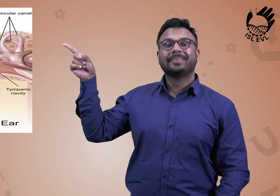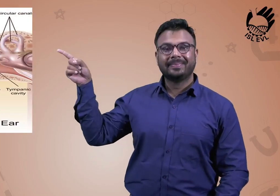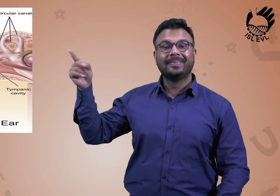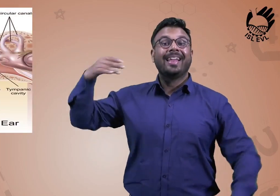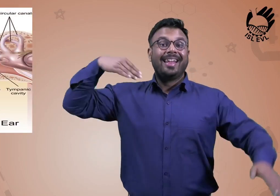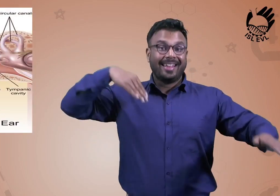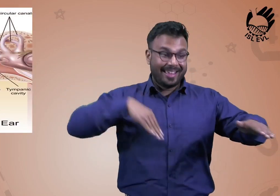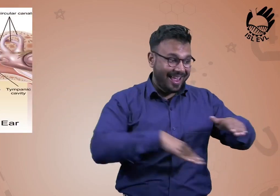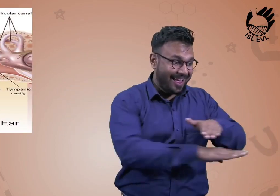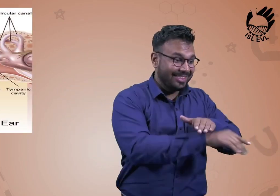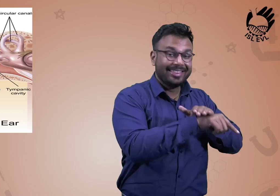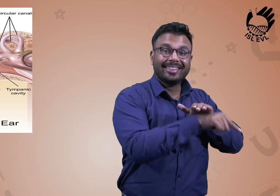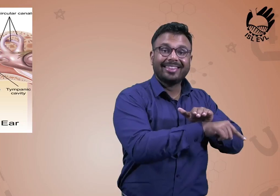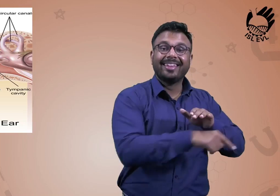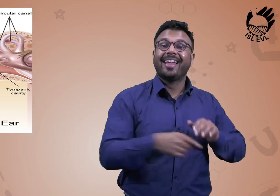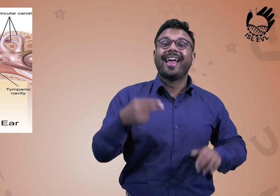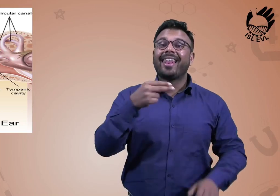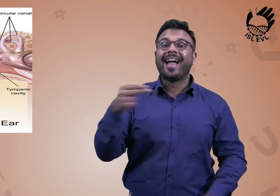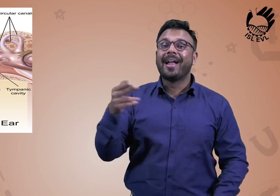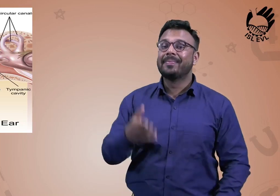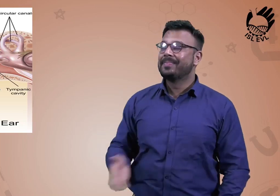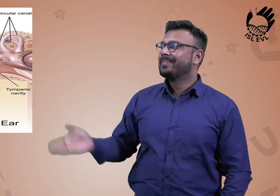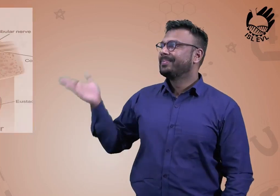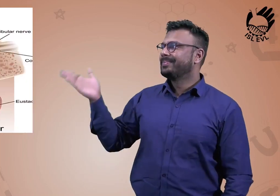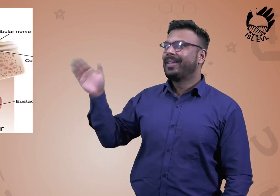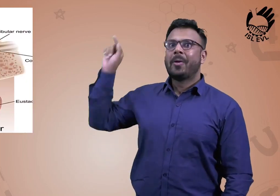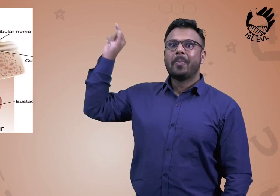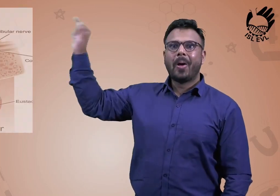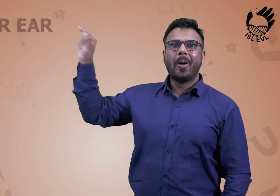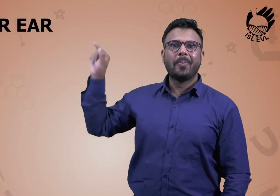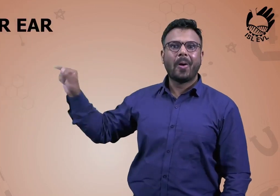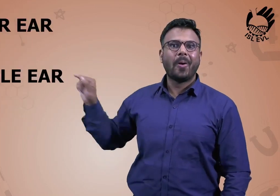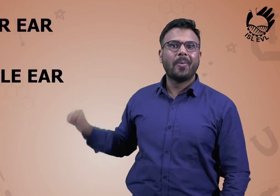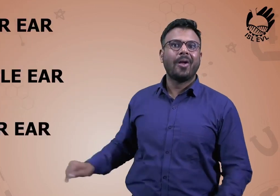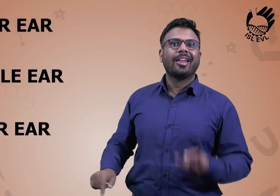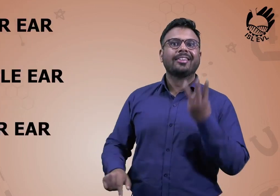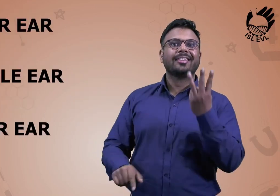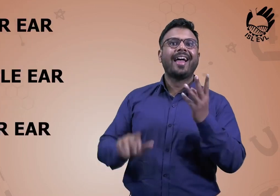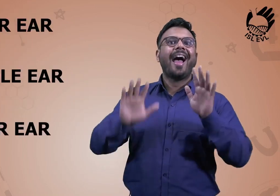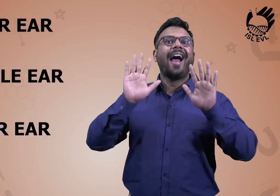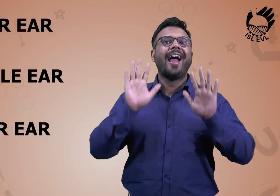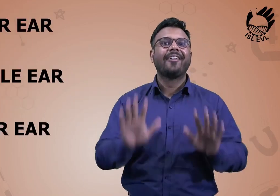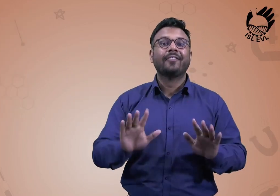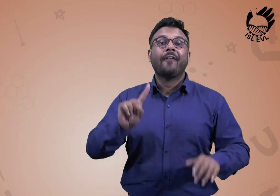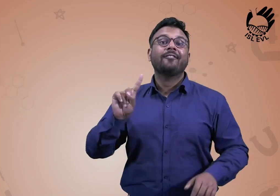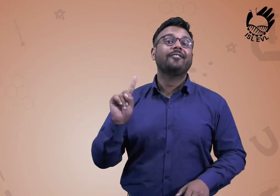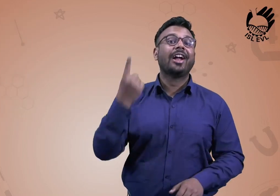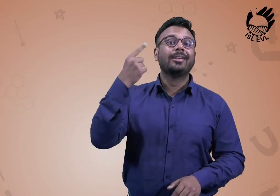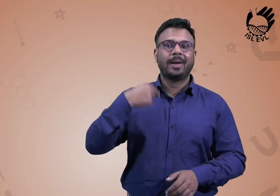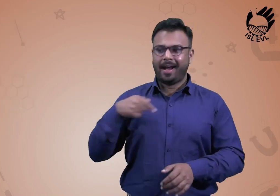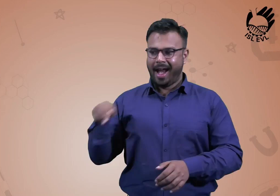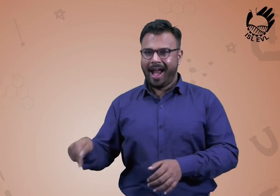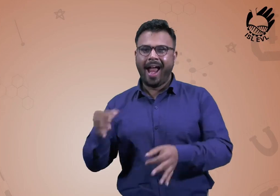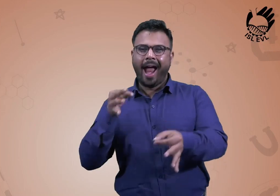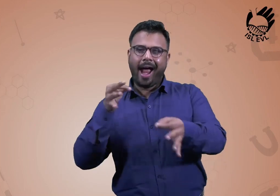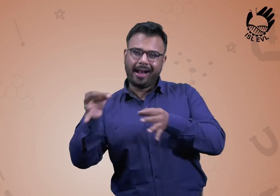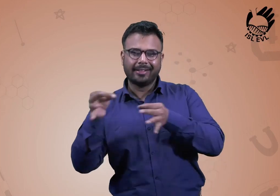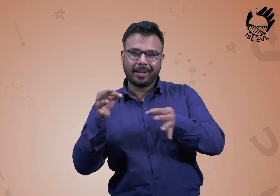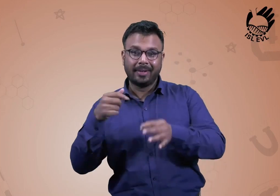Only a limited part of the ear is visible to us, but actually, the ear has three parts. First,